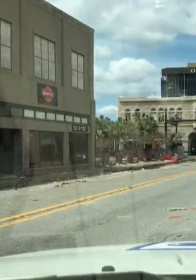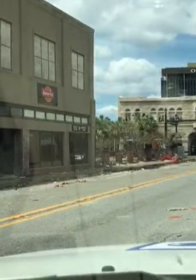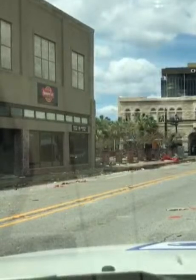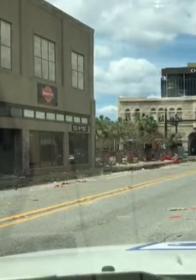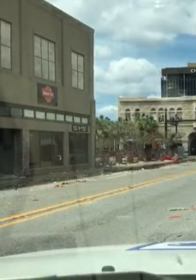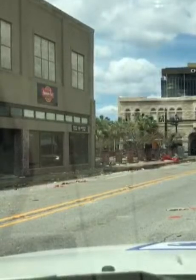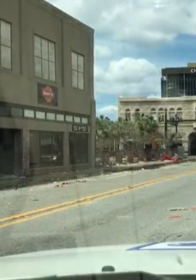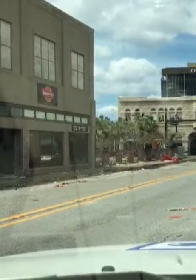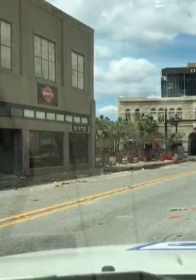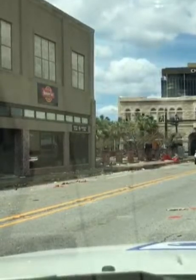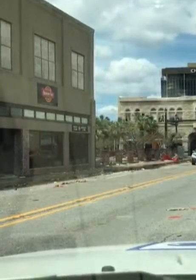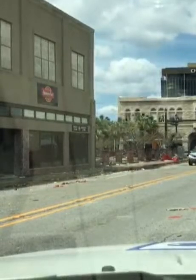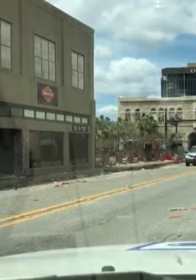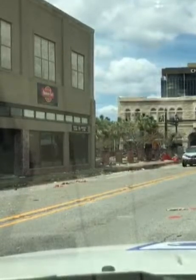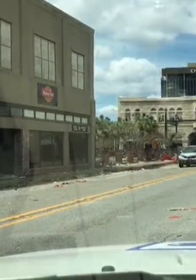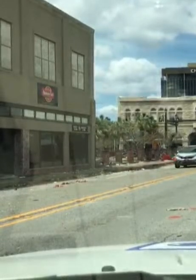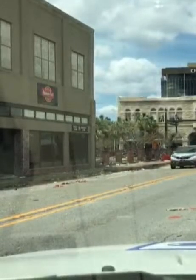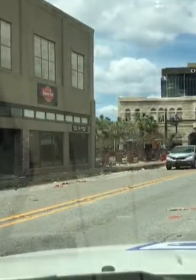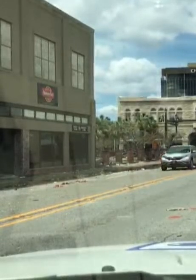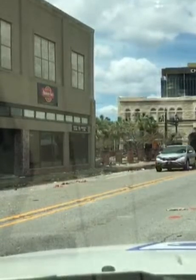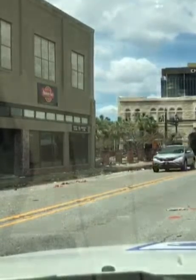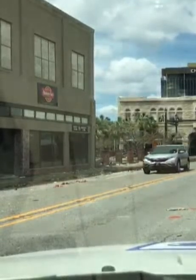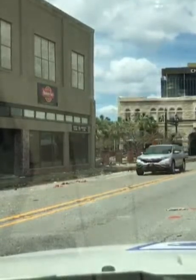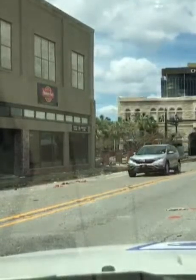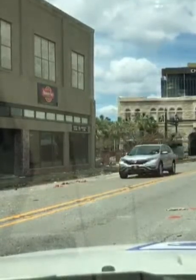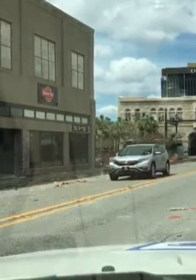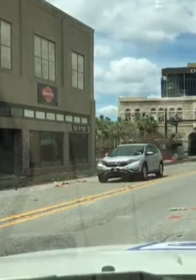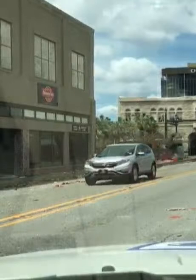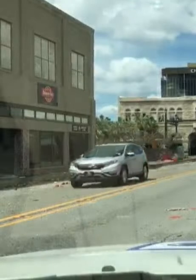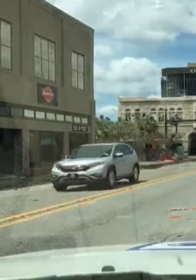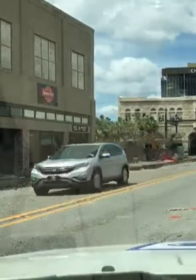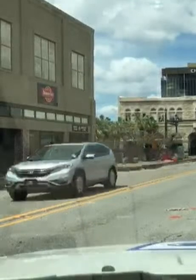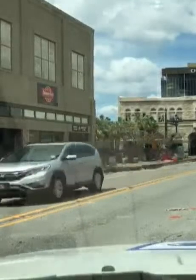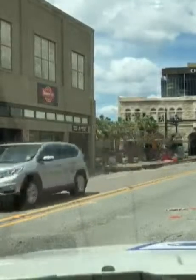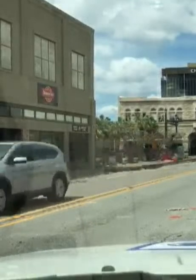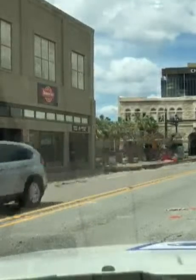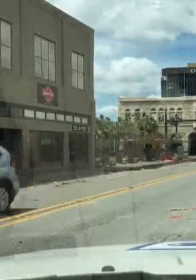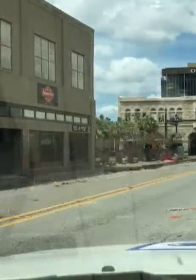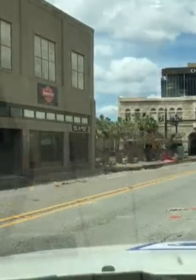The traffic is moving down here in downtown Lake Charles,